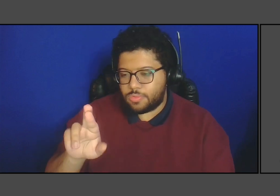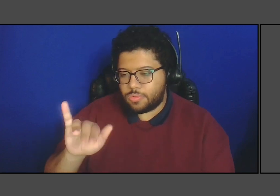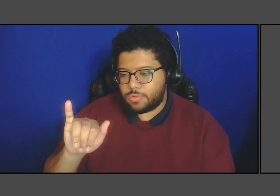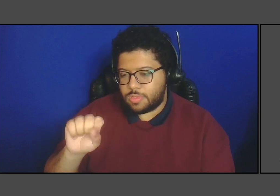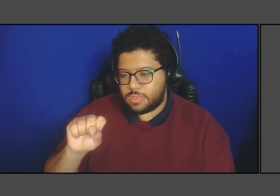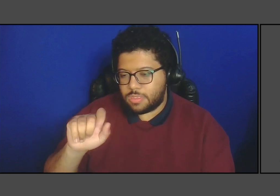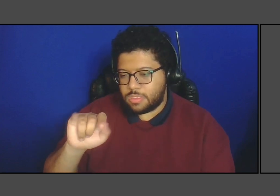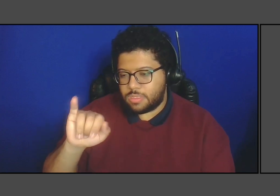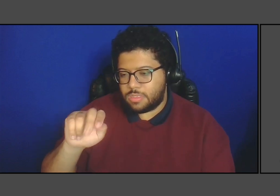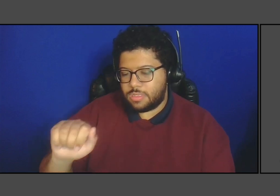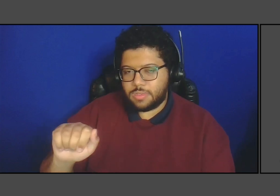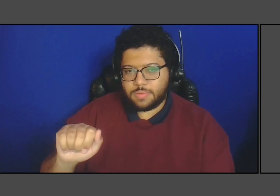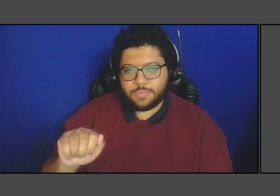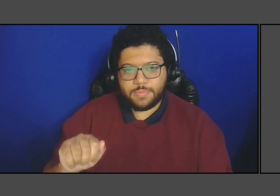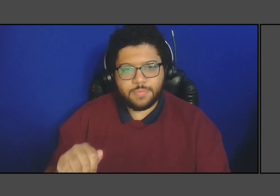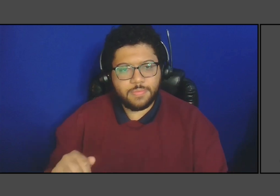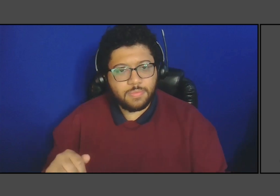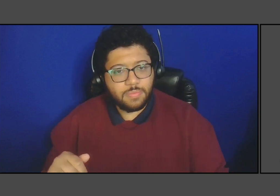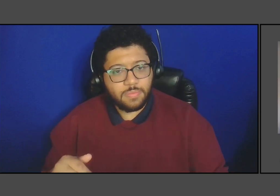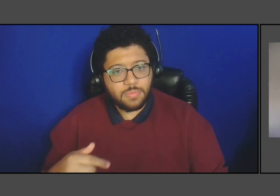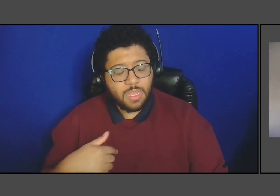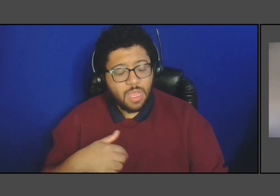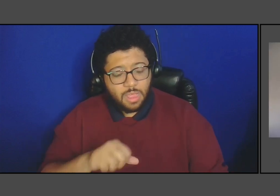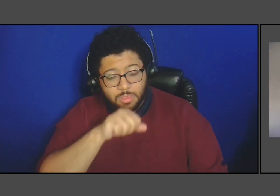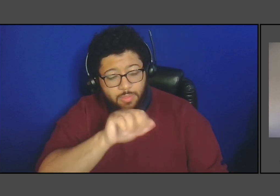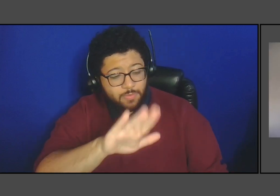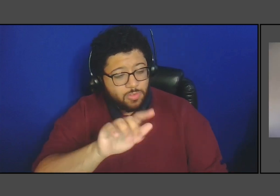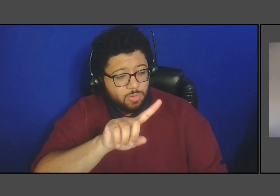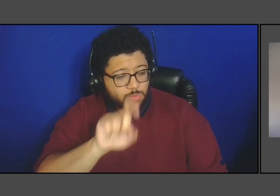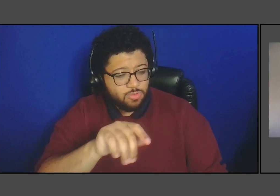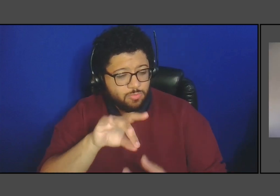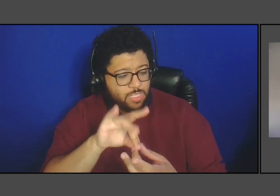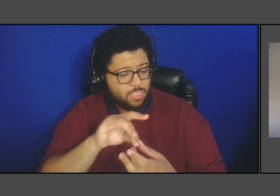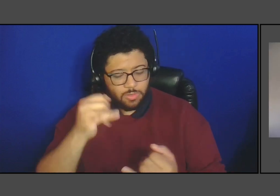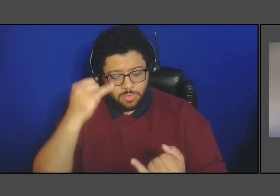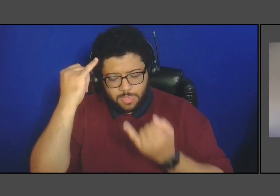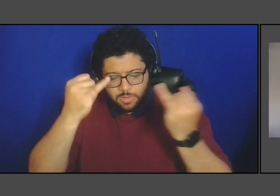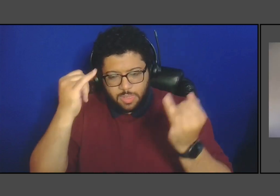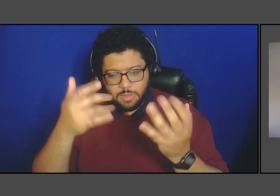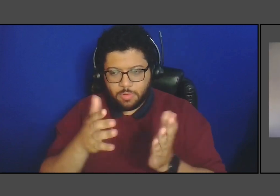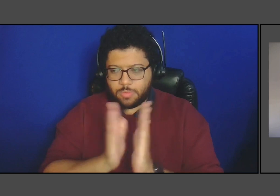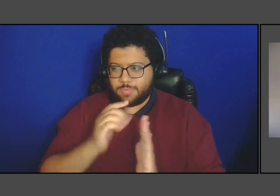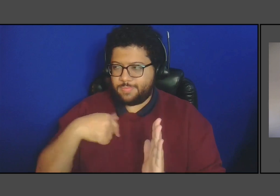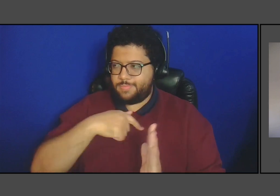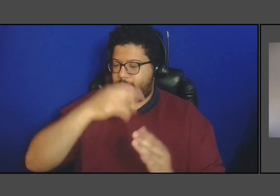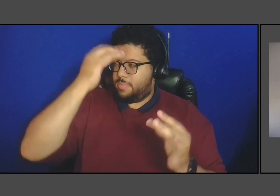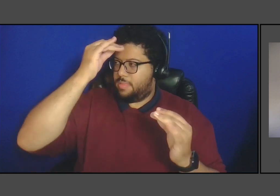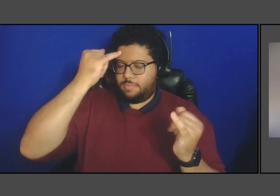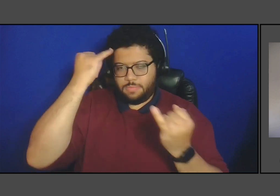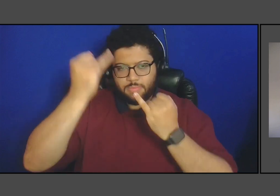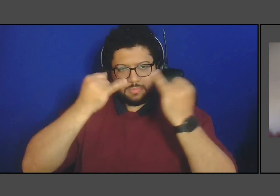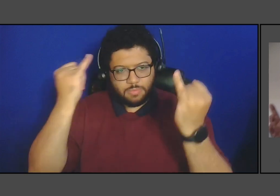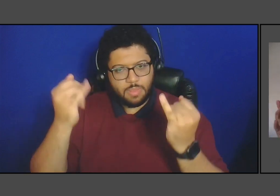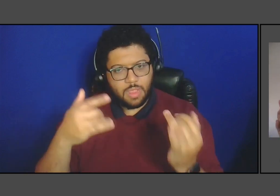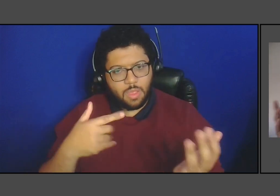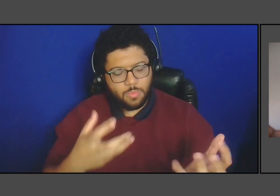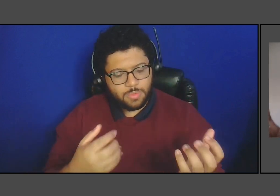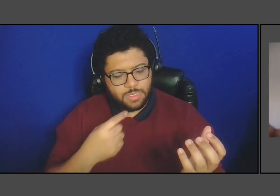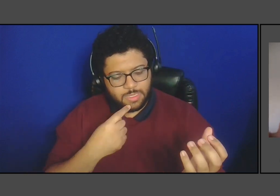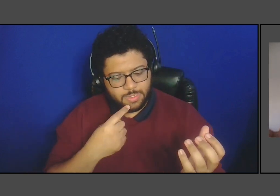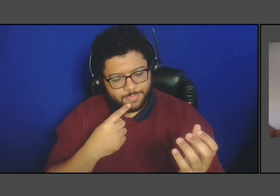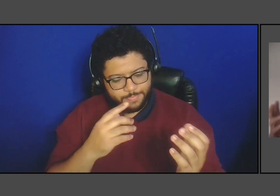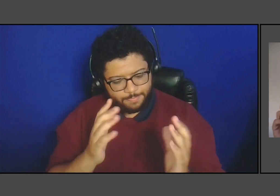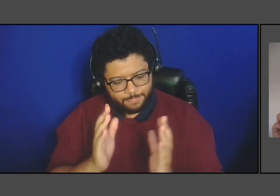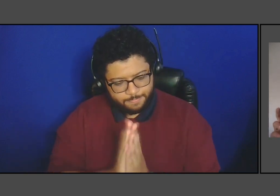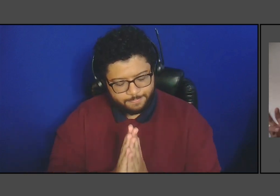I mean, I love your question about imagination, or asking us to think about imagination. And I would say that that's a really nice